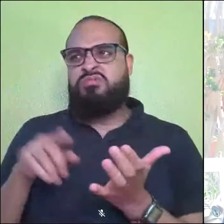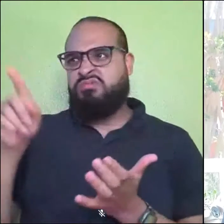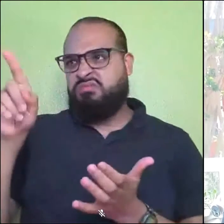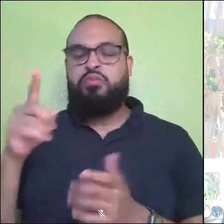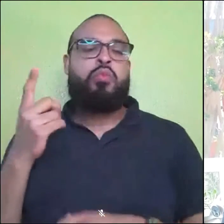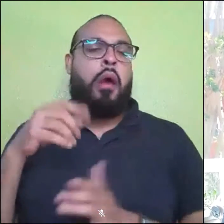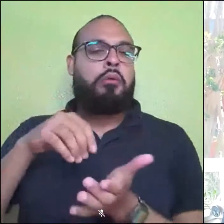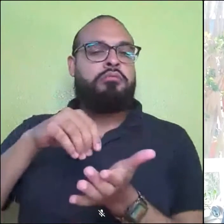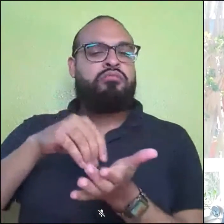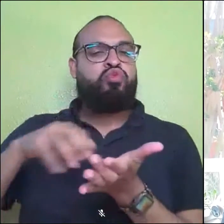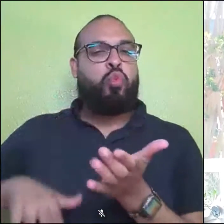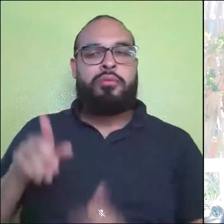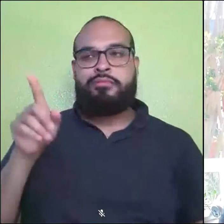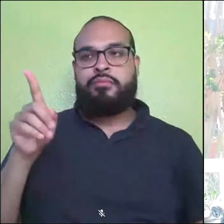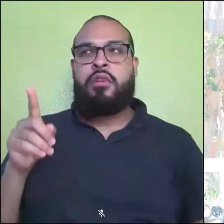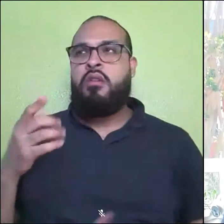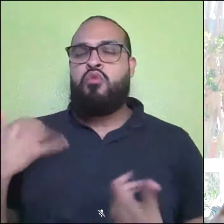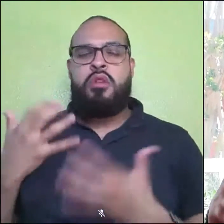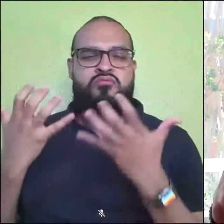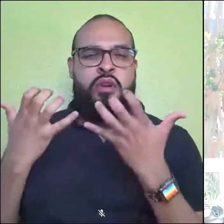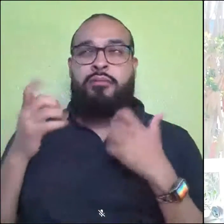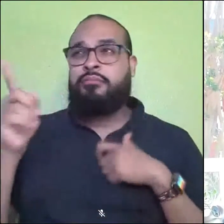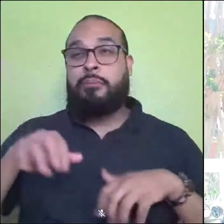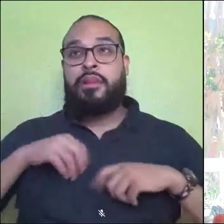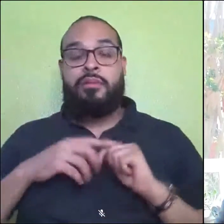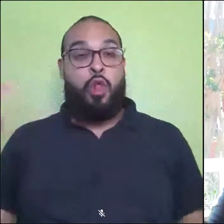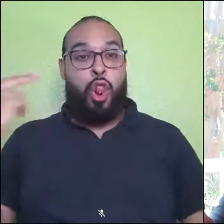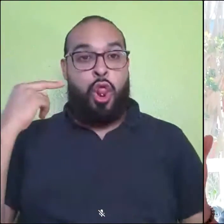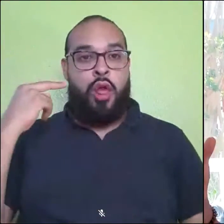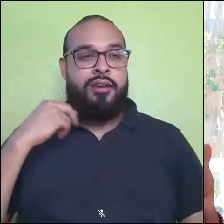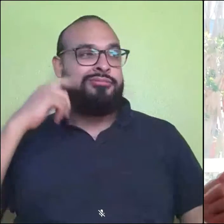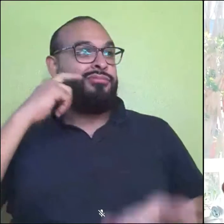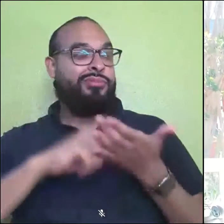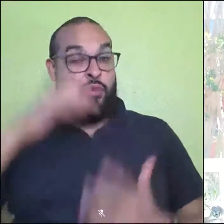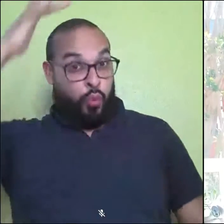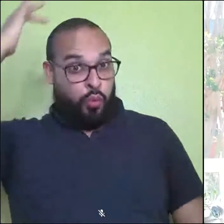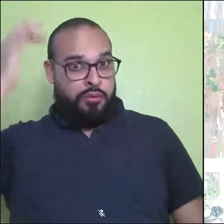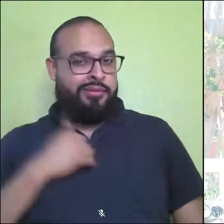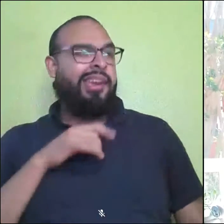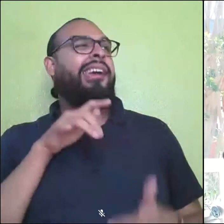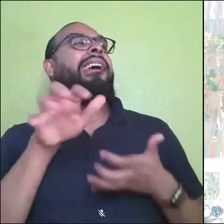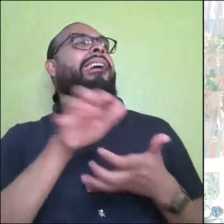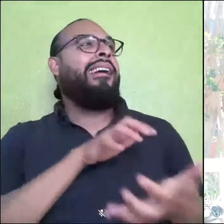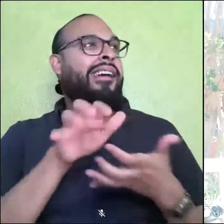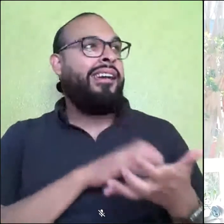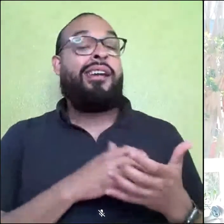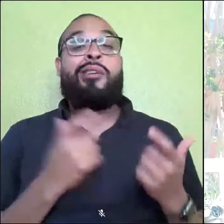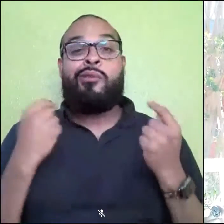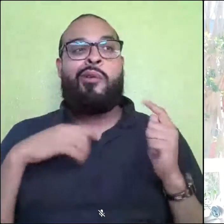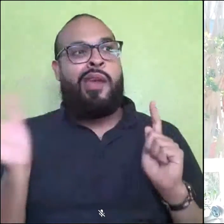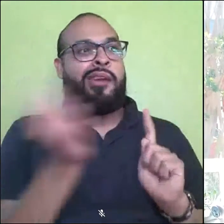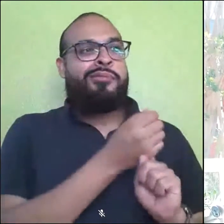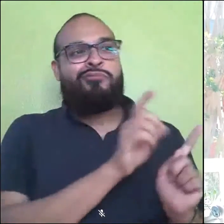him, saw the bald spot and laughed at me, and then proceeds to grab me to all the other cool kids